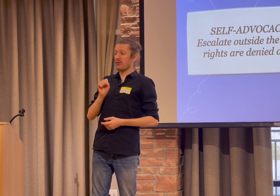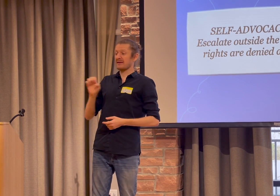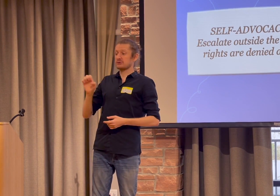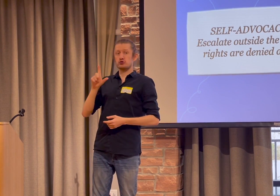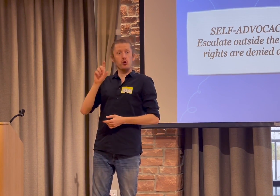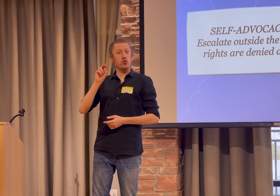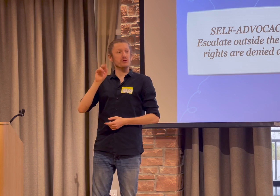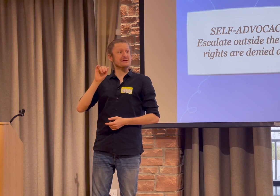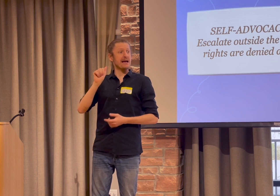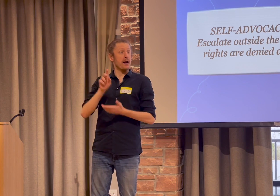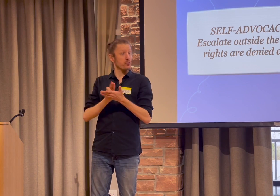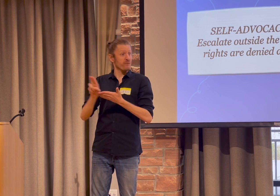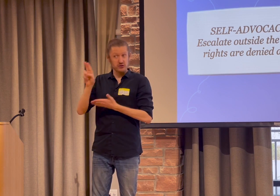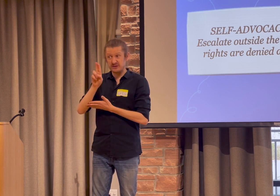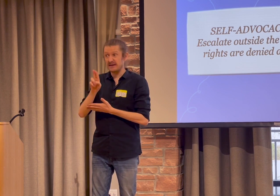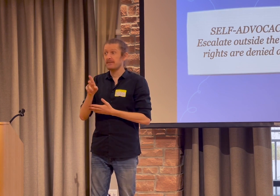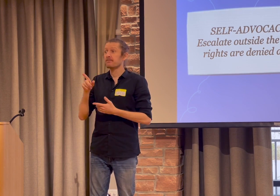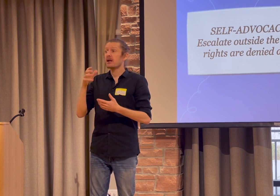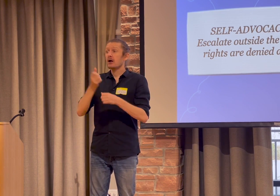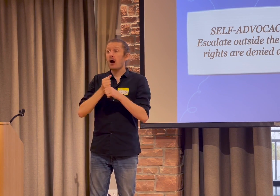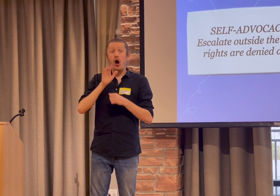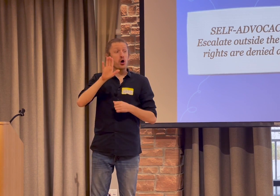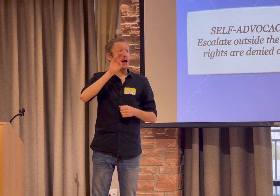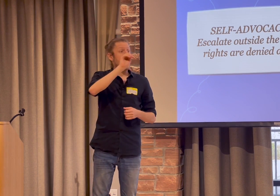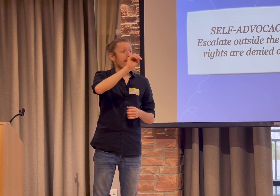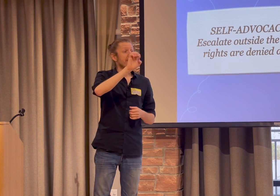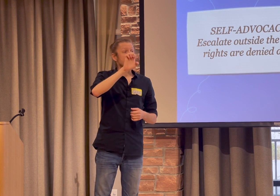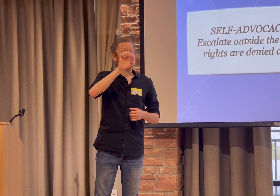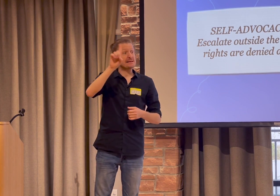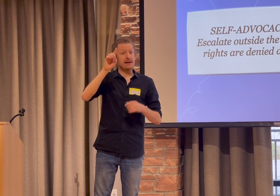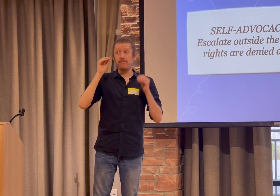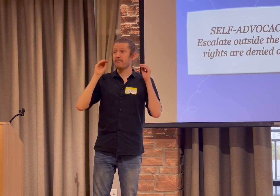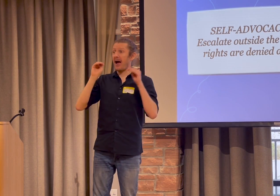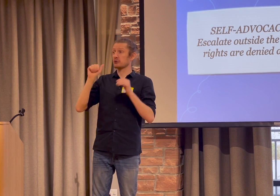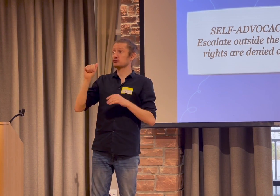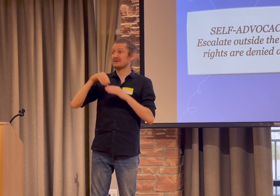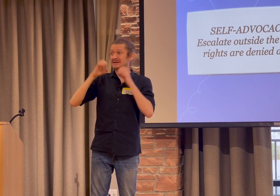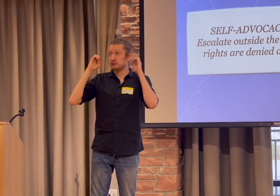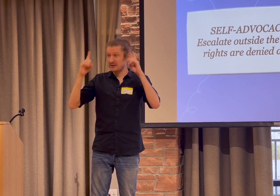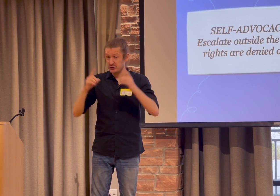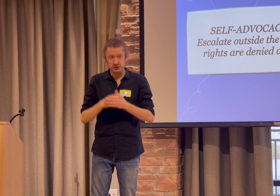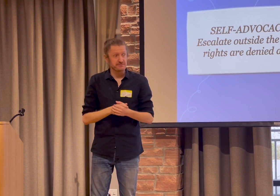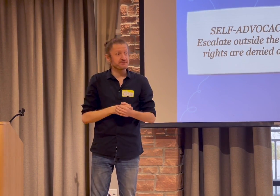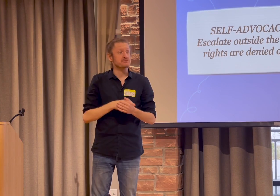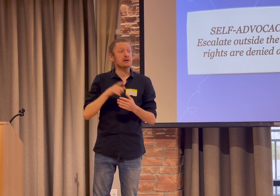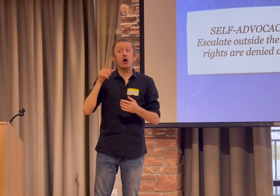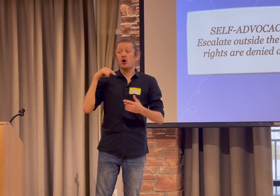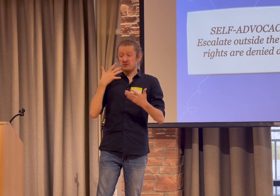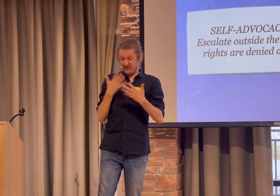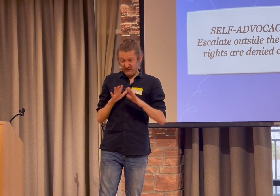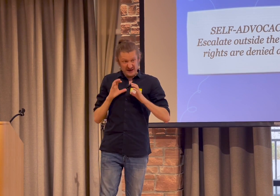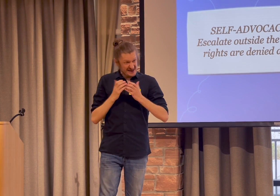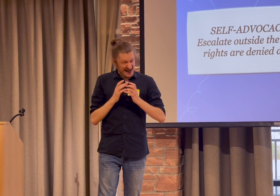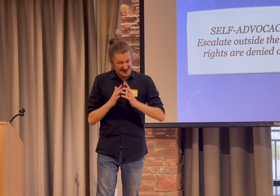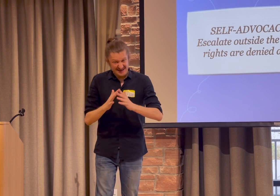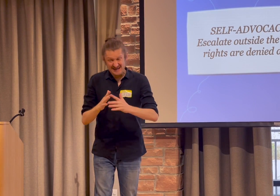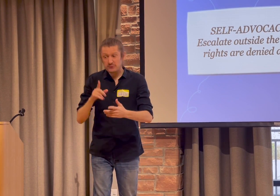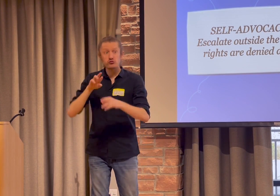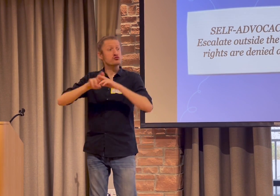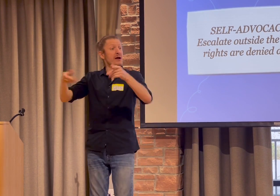My friend, she went to Southeastern Louisiana University. She got her master's